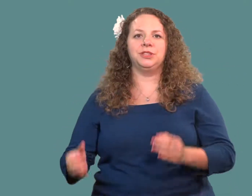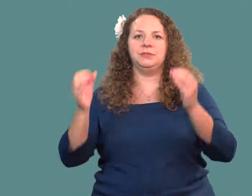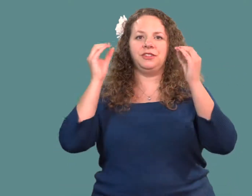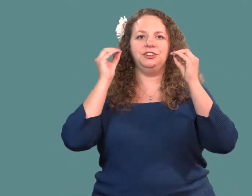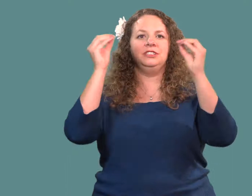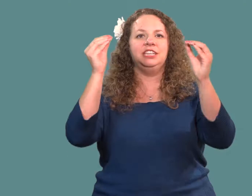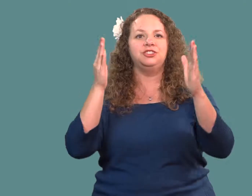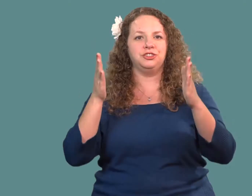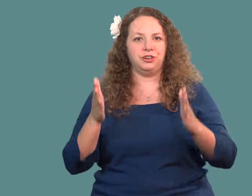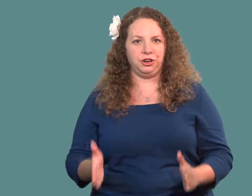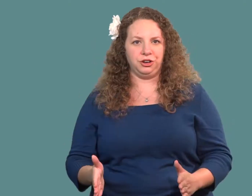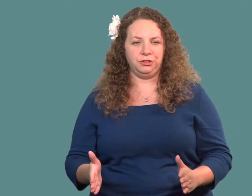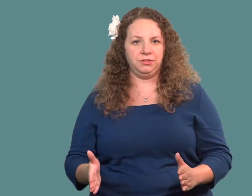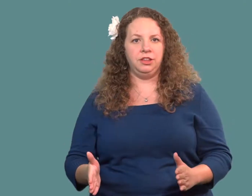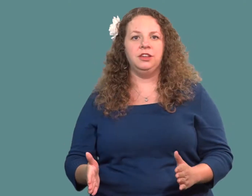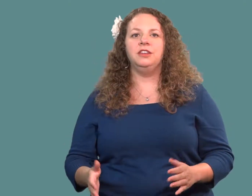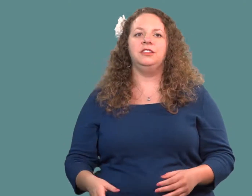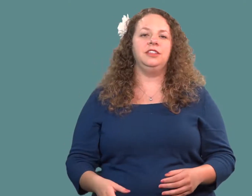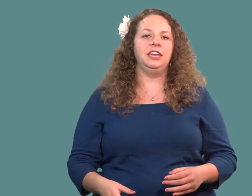them together, teach-er. The